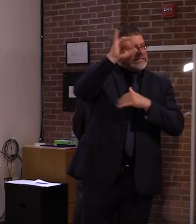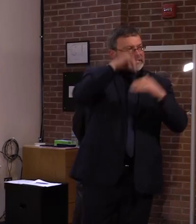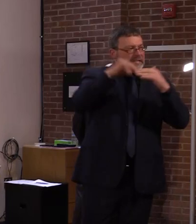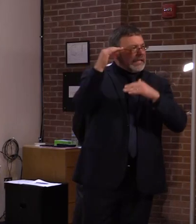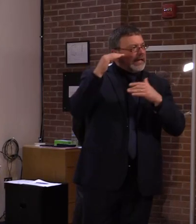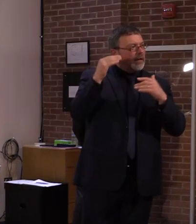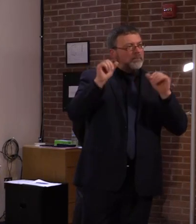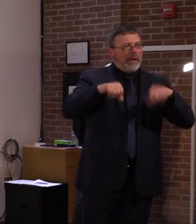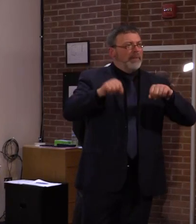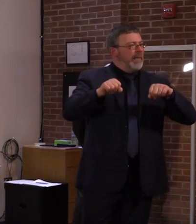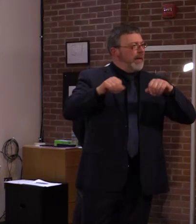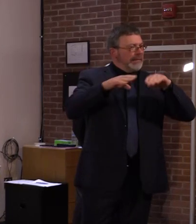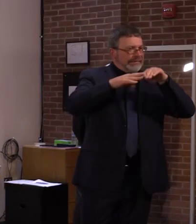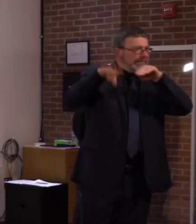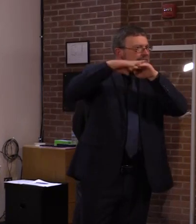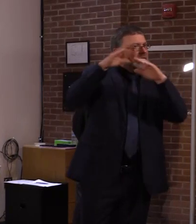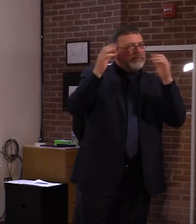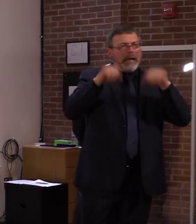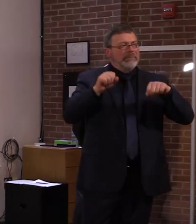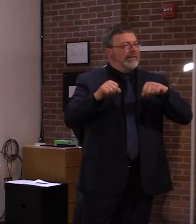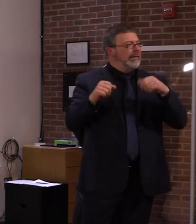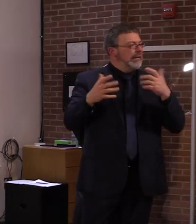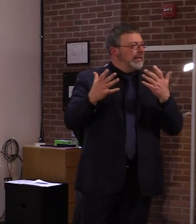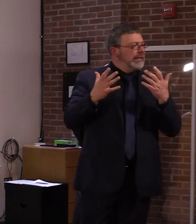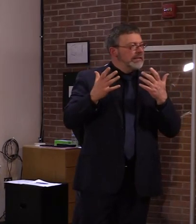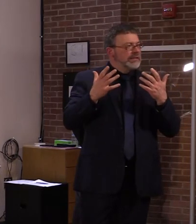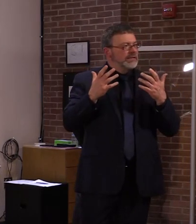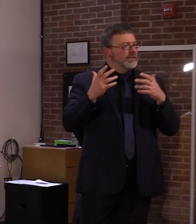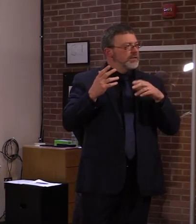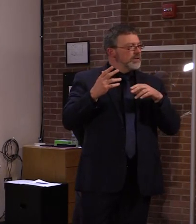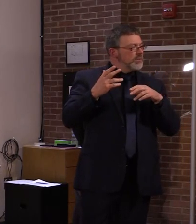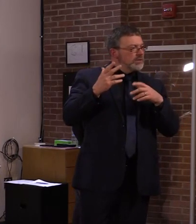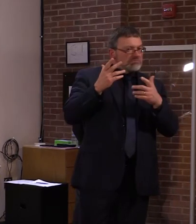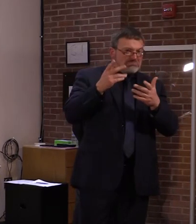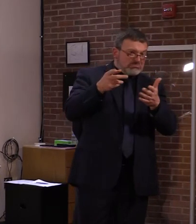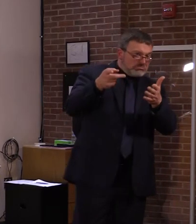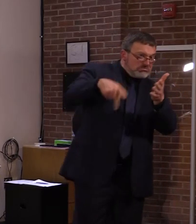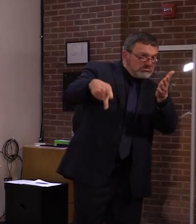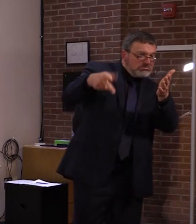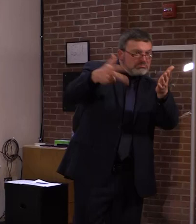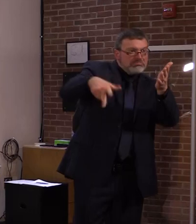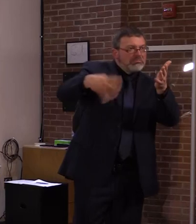we're hearing that cases will continue to go up for at least the next 4 weeks.